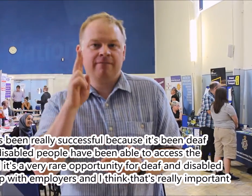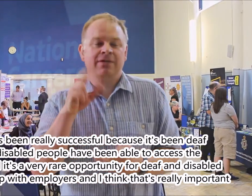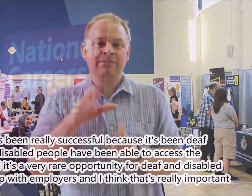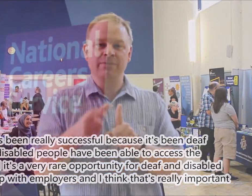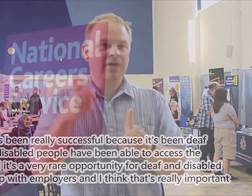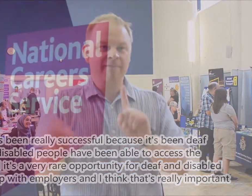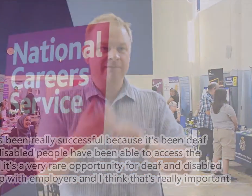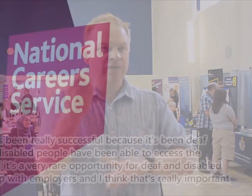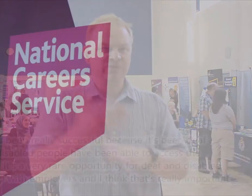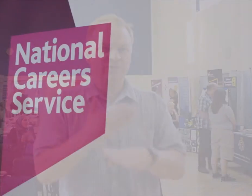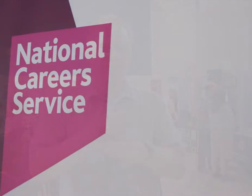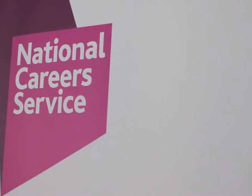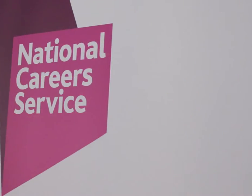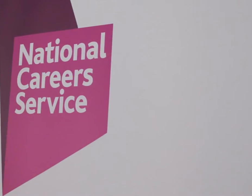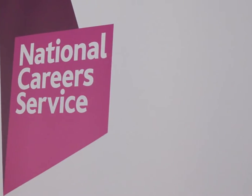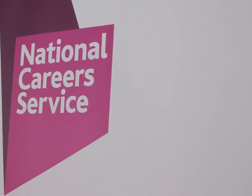really important.